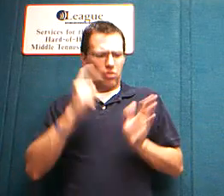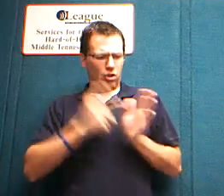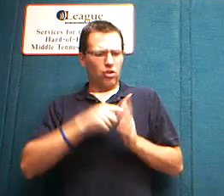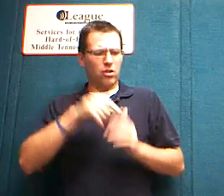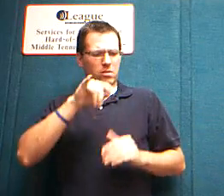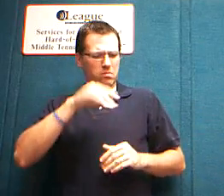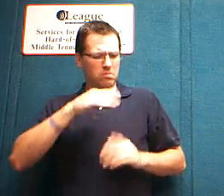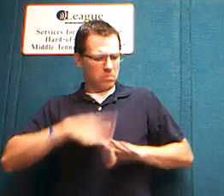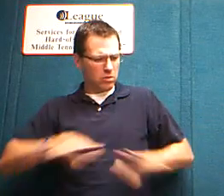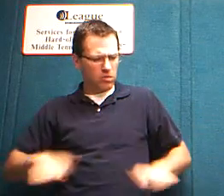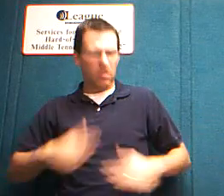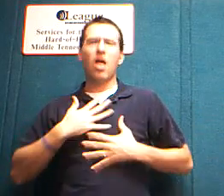breathing,